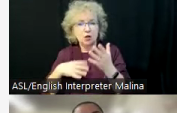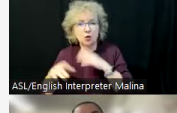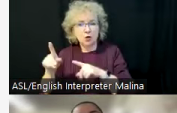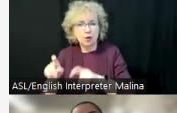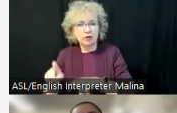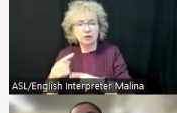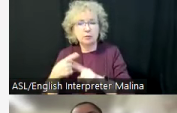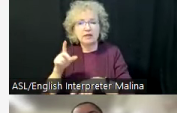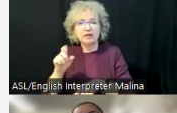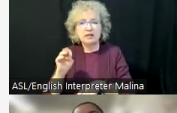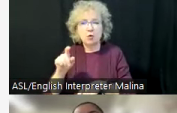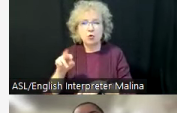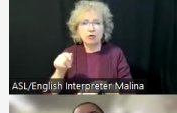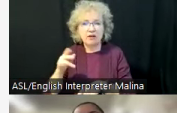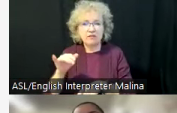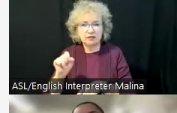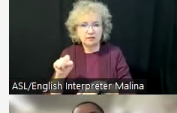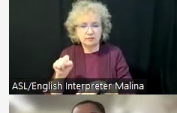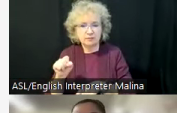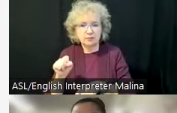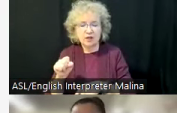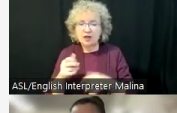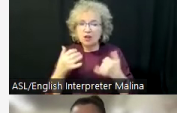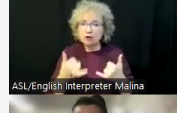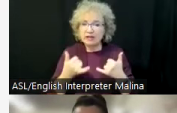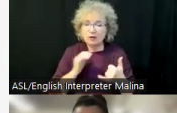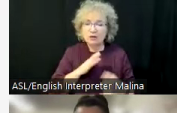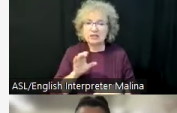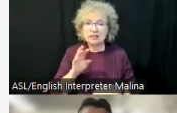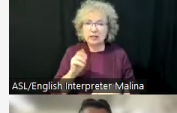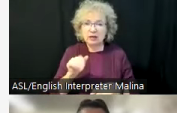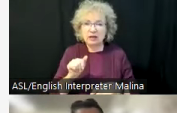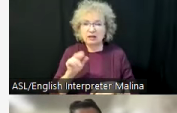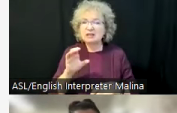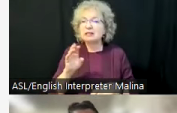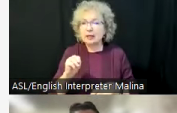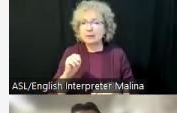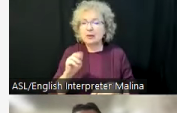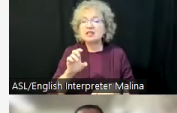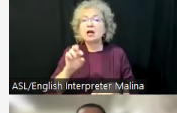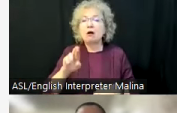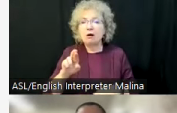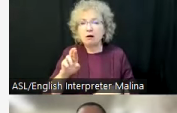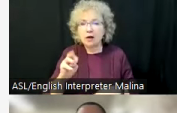Right now, our CRM is acting wonky as CRMs do. And so